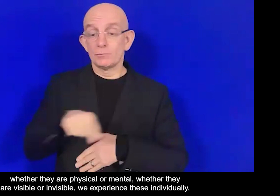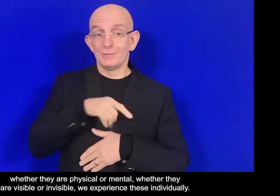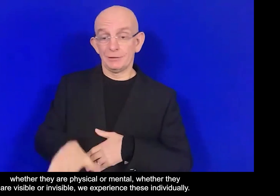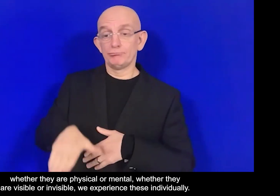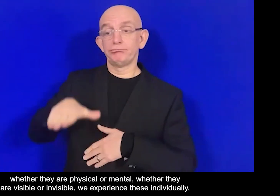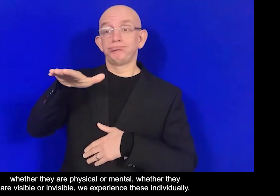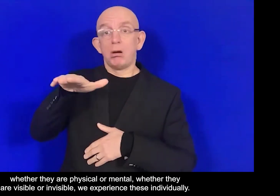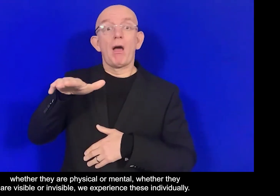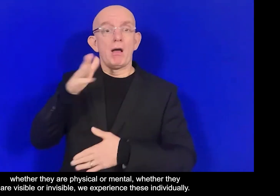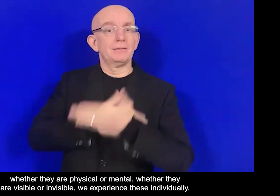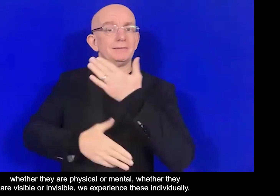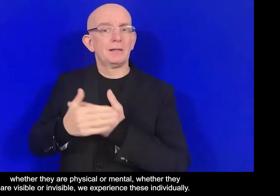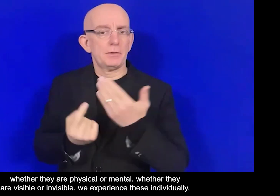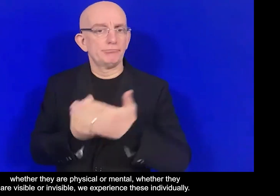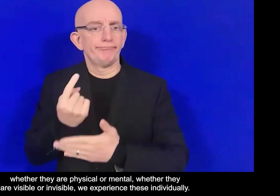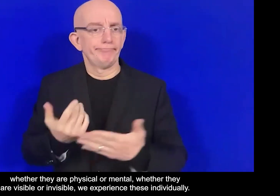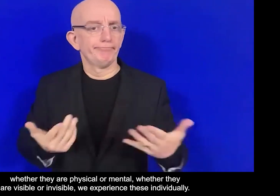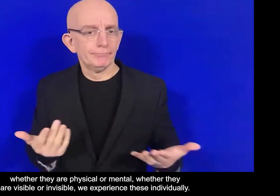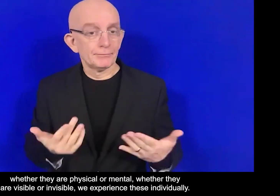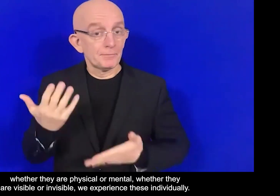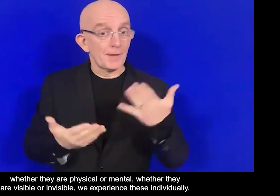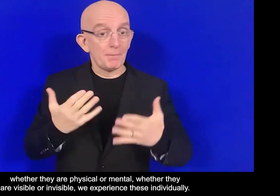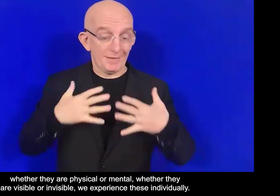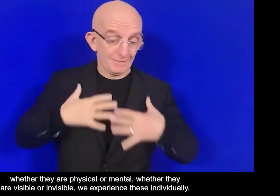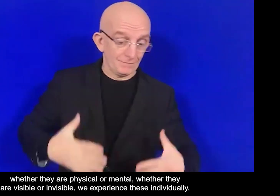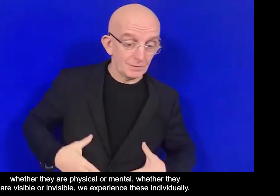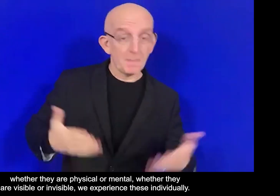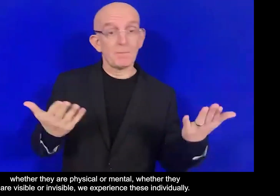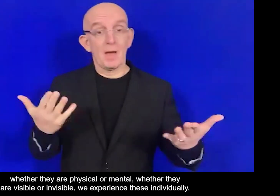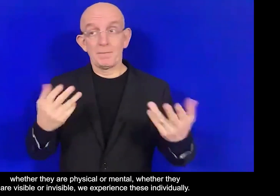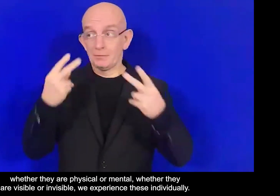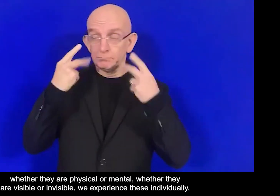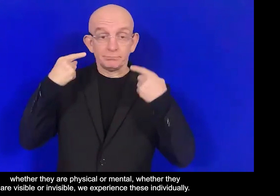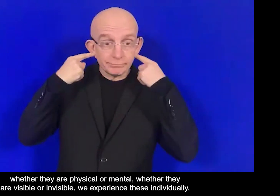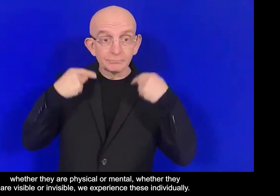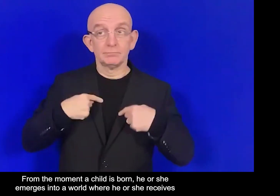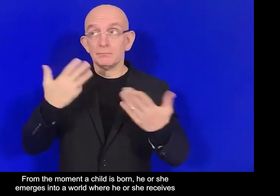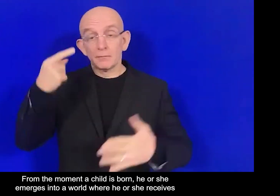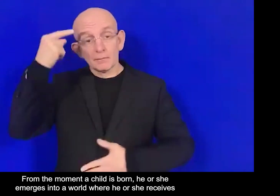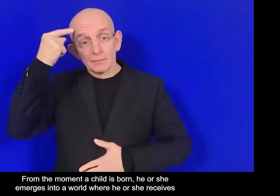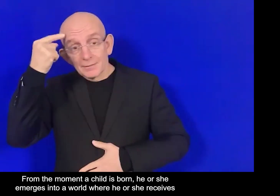or invisible, we experience these individually.